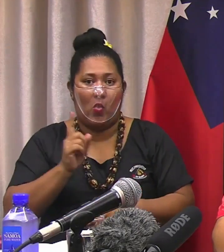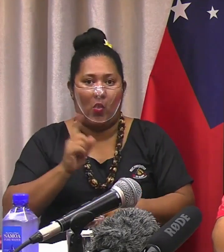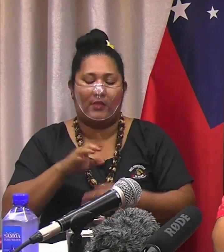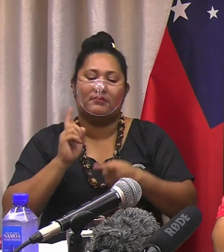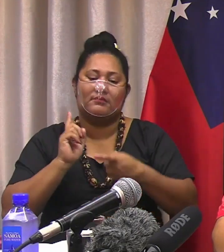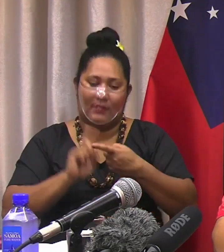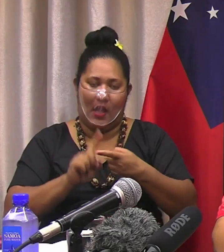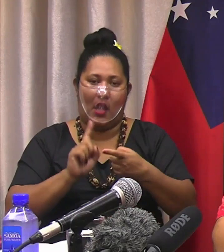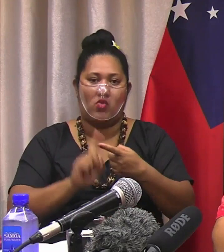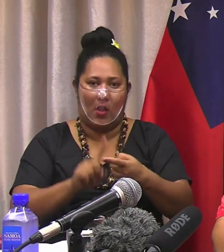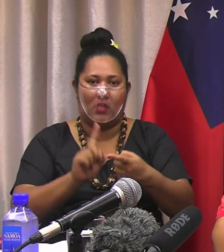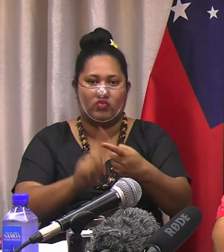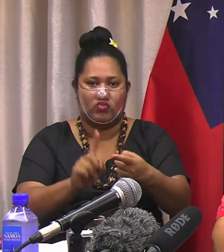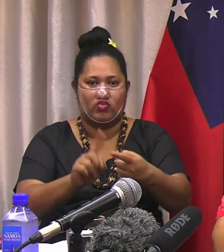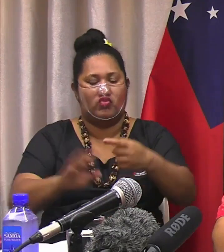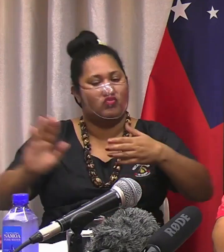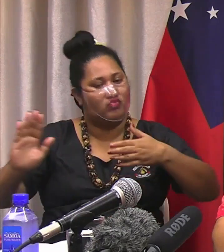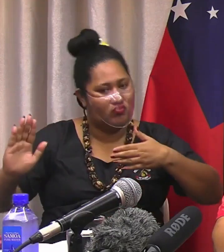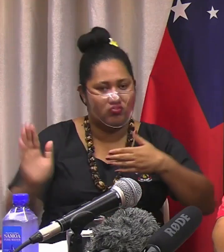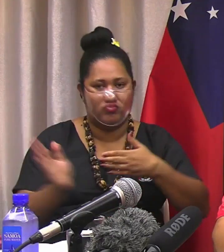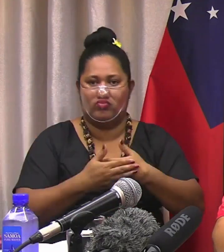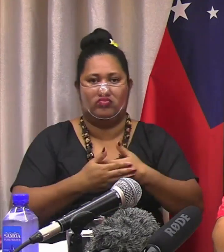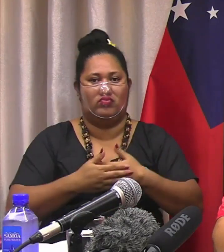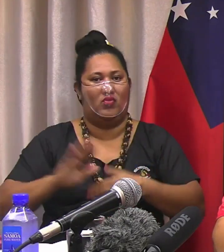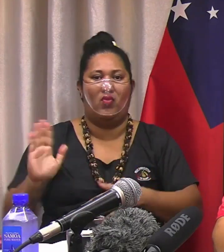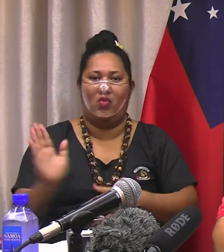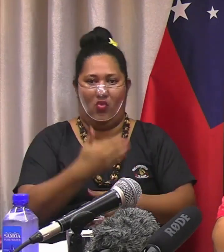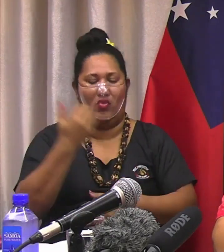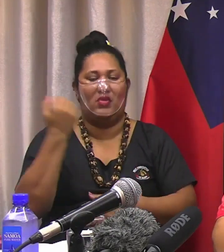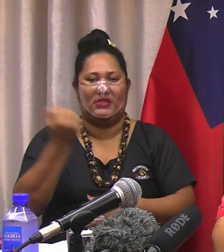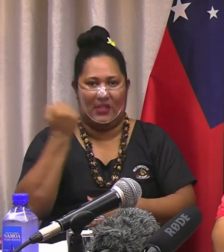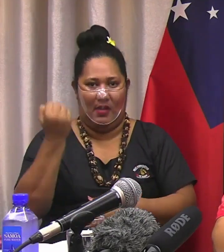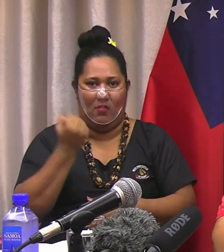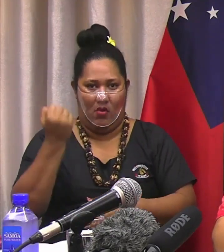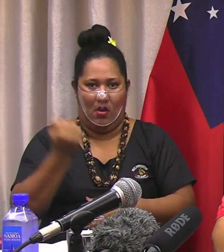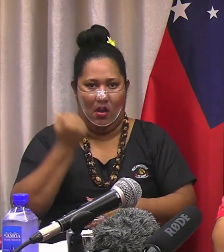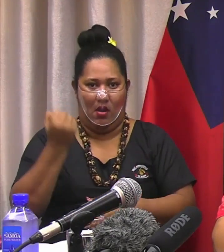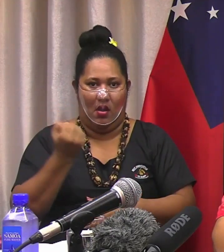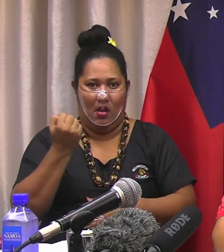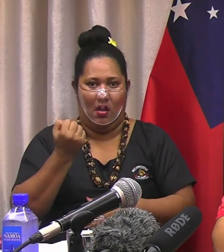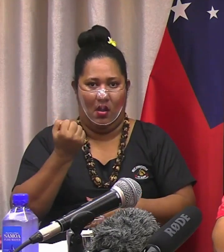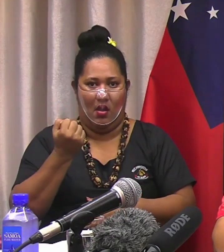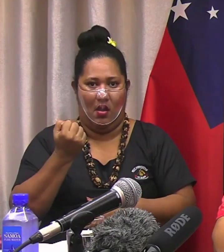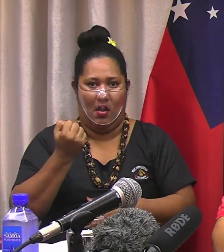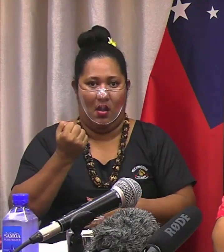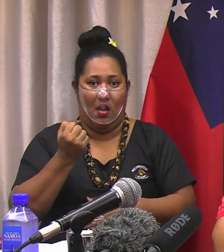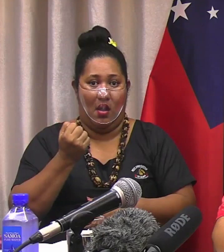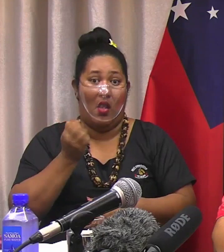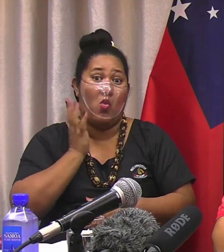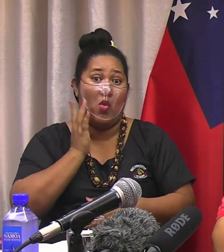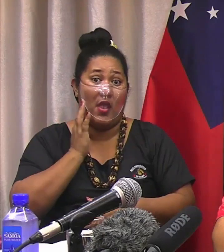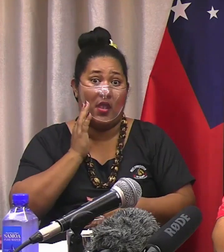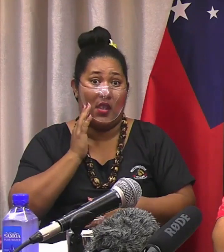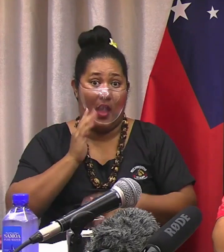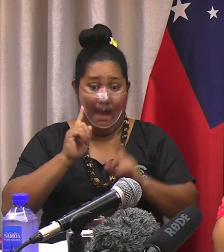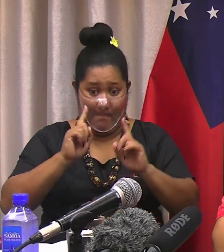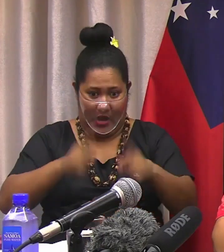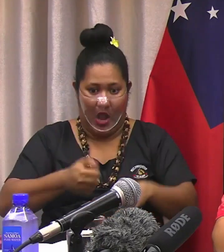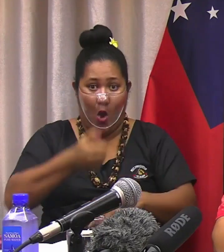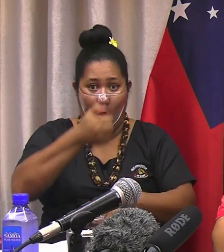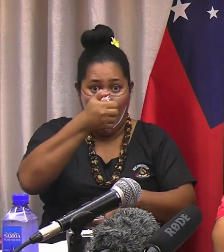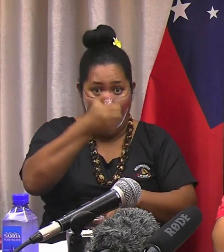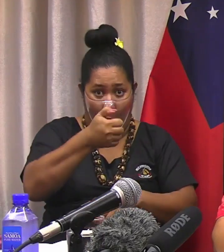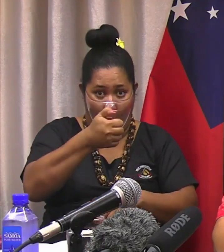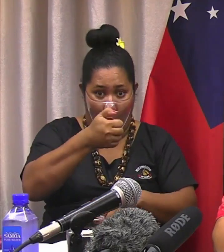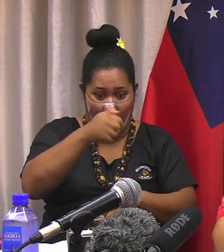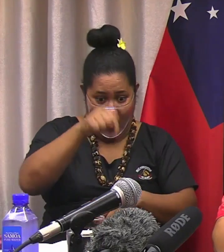wau o le tapunia atoa o le atunuu. E afu atu i le ono i le afiafi nei, se